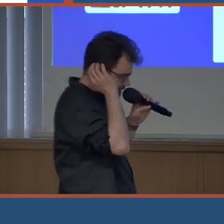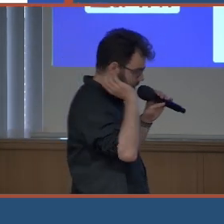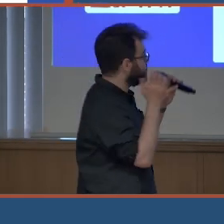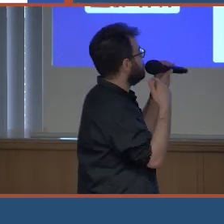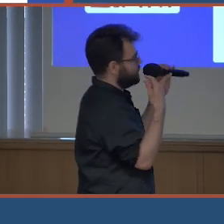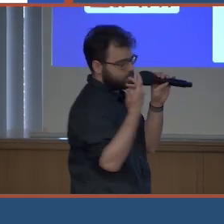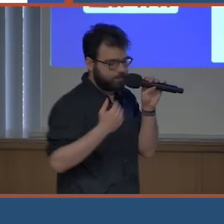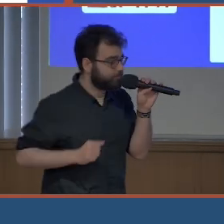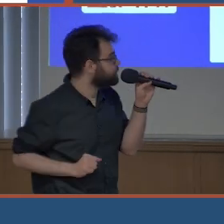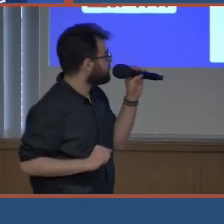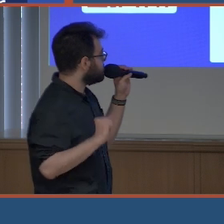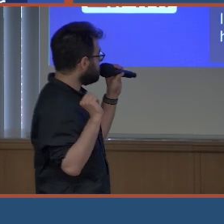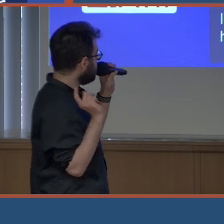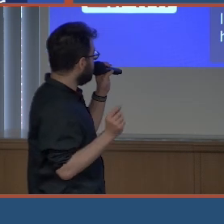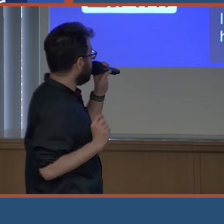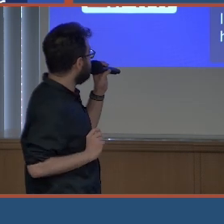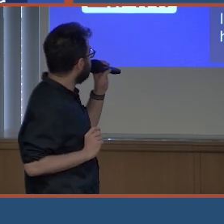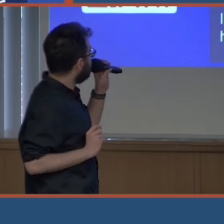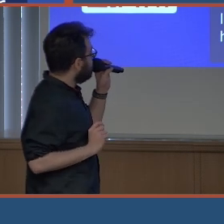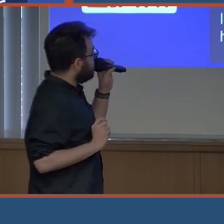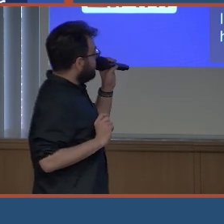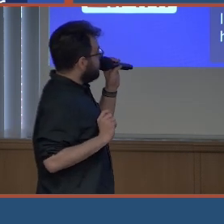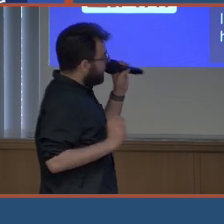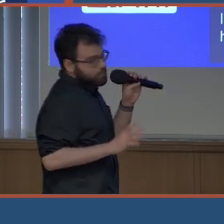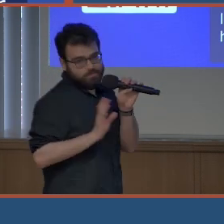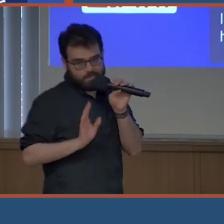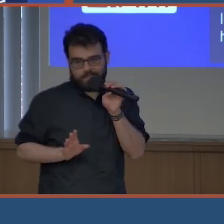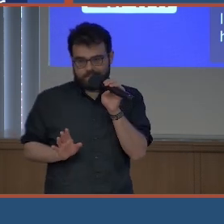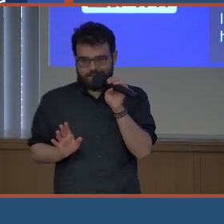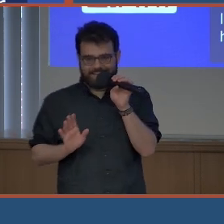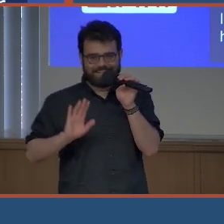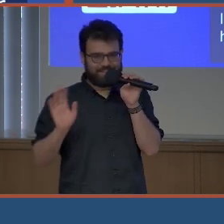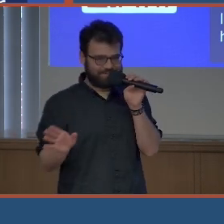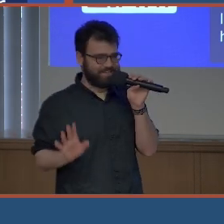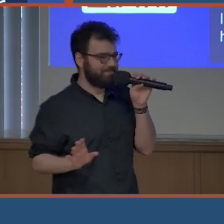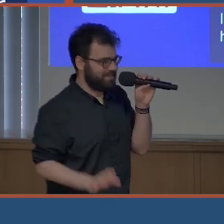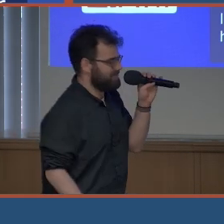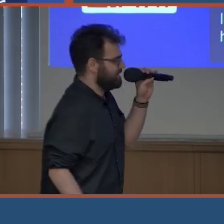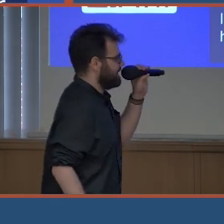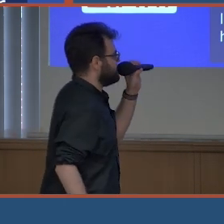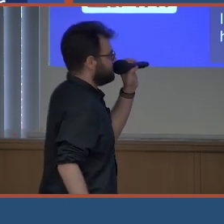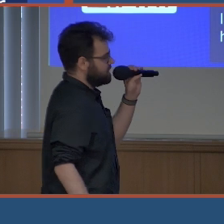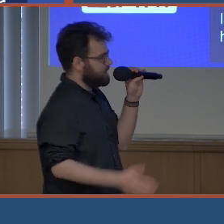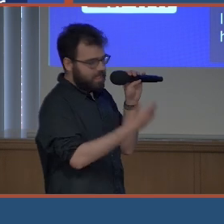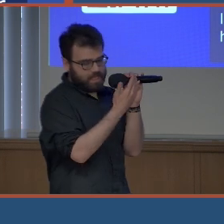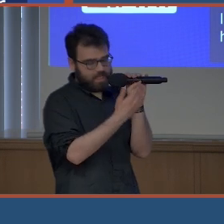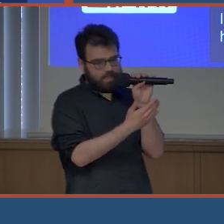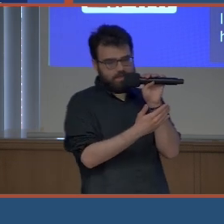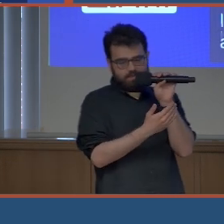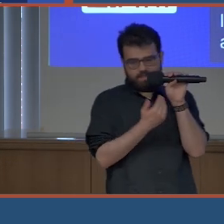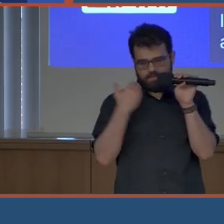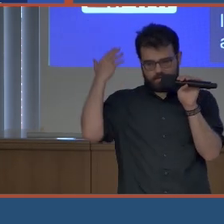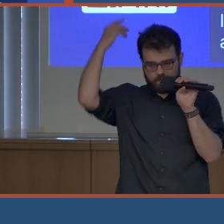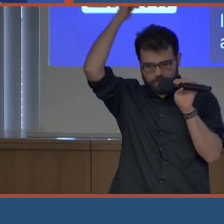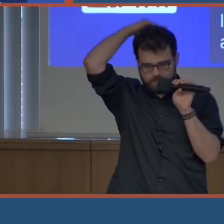Esperanto? Signuno, sorry. Okay. I could make another topic about that, but